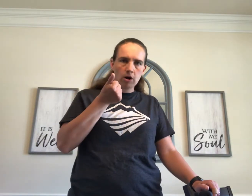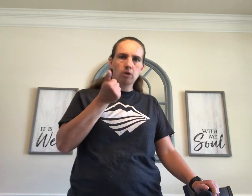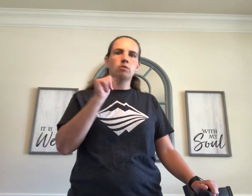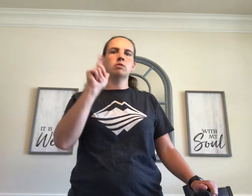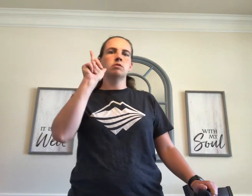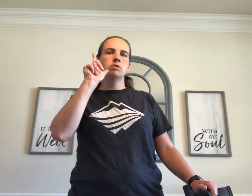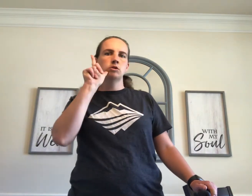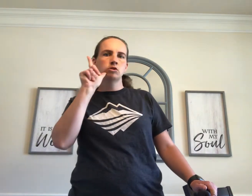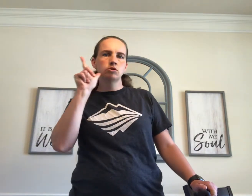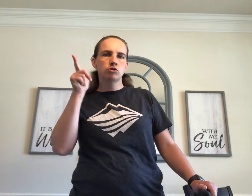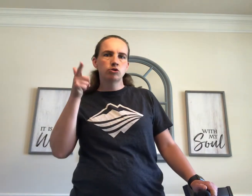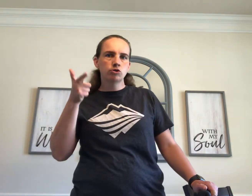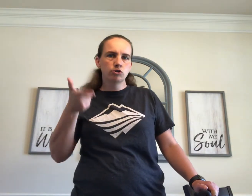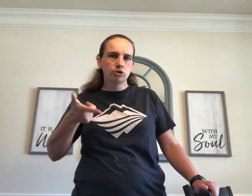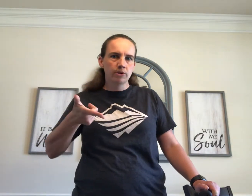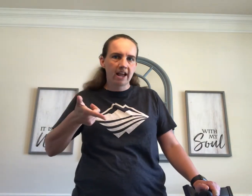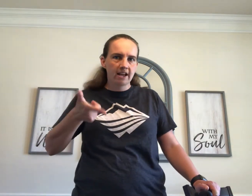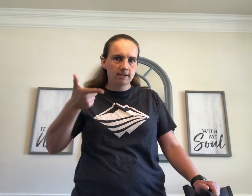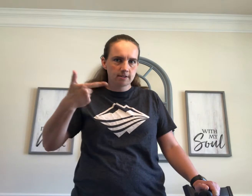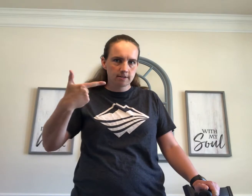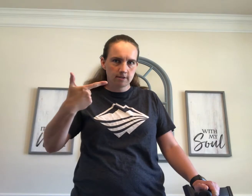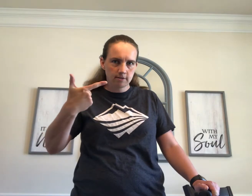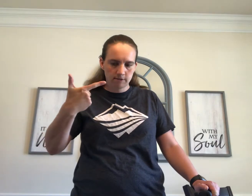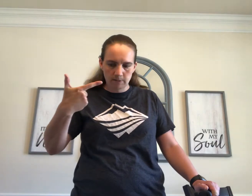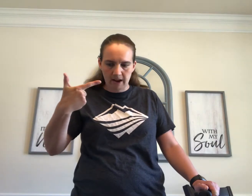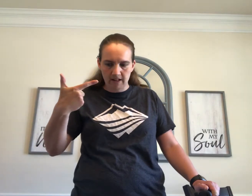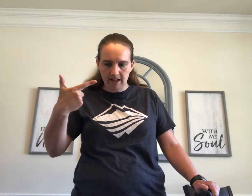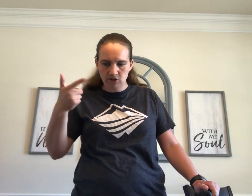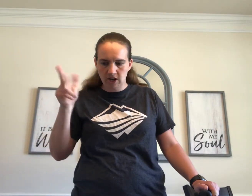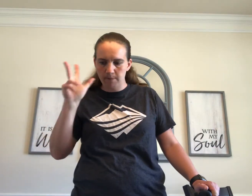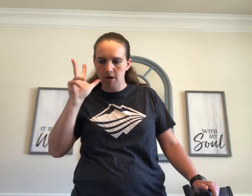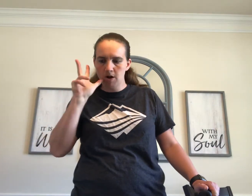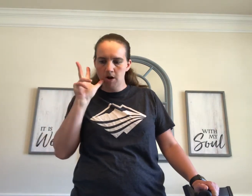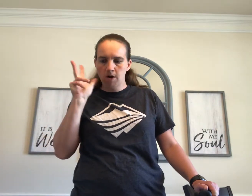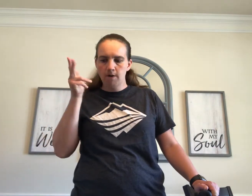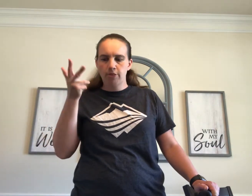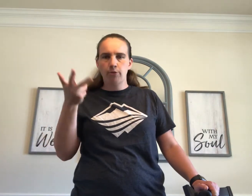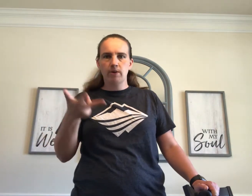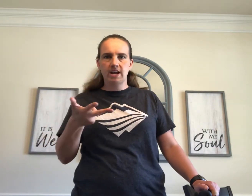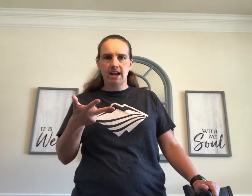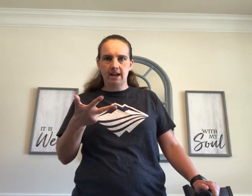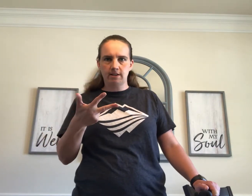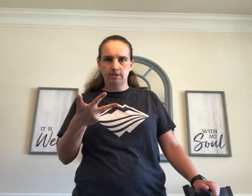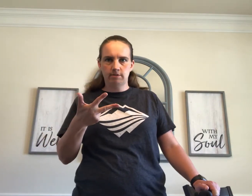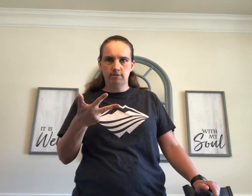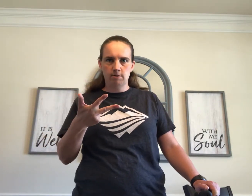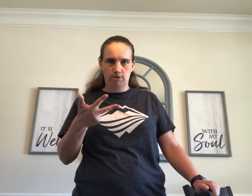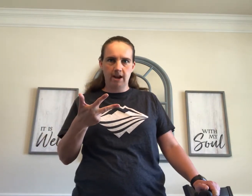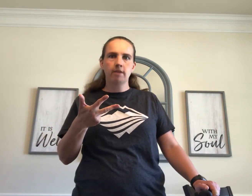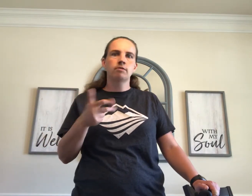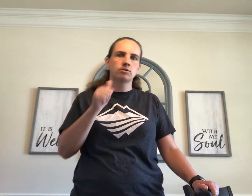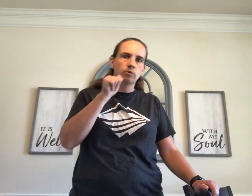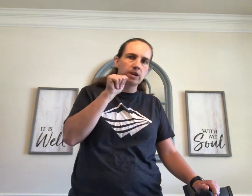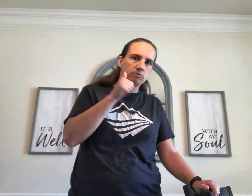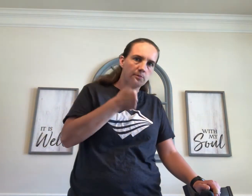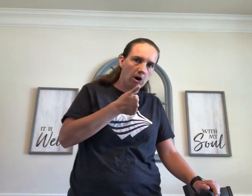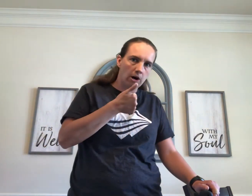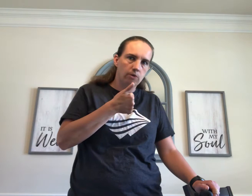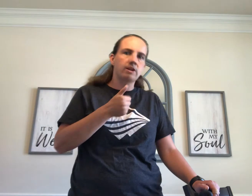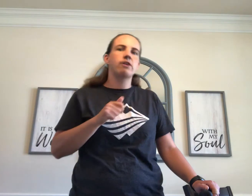tomorrow, 2 days, see my L hand shape, 3 days, okay? So we know tomorrow, now you